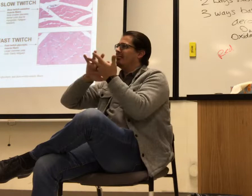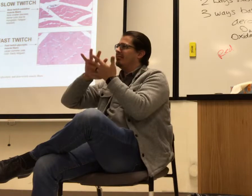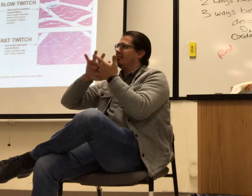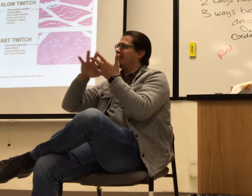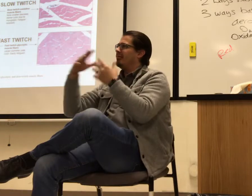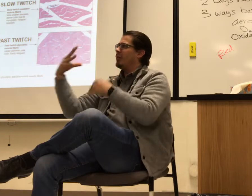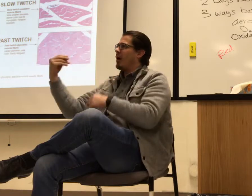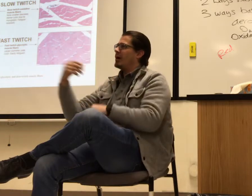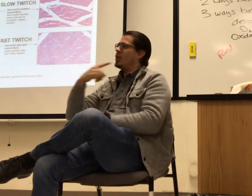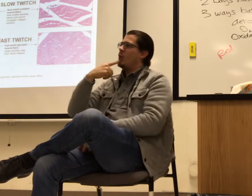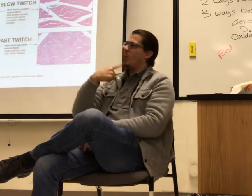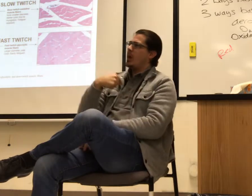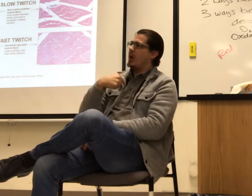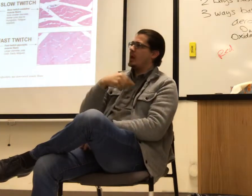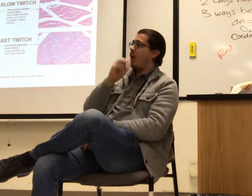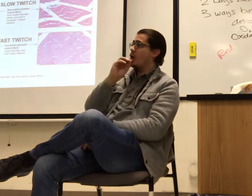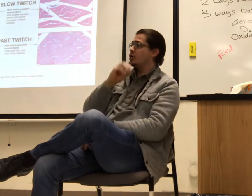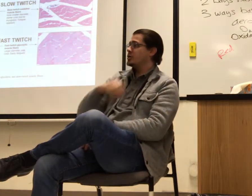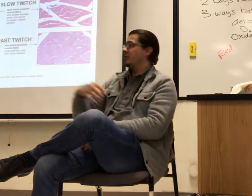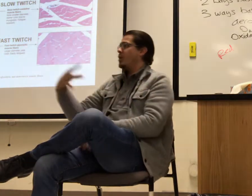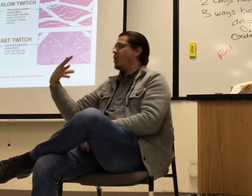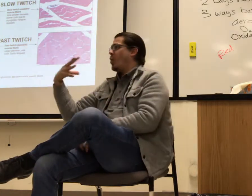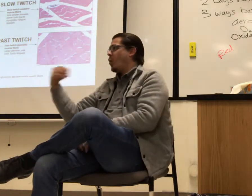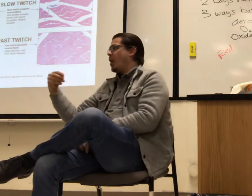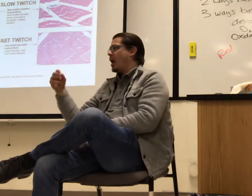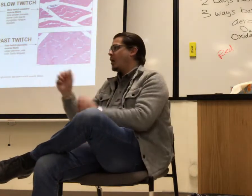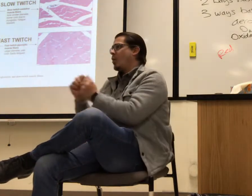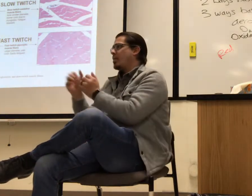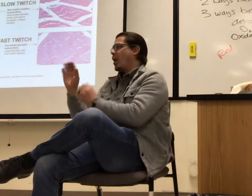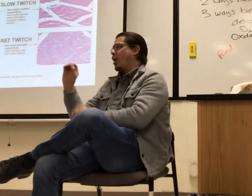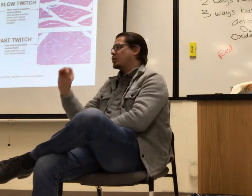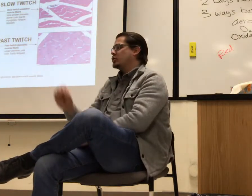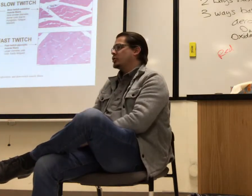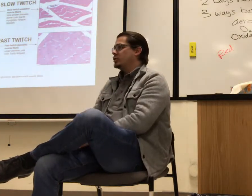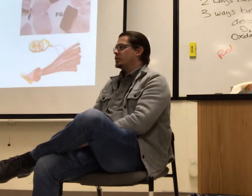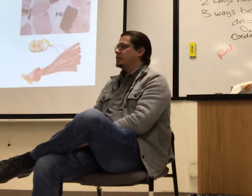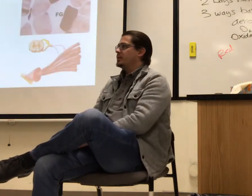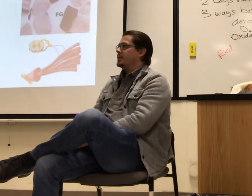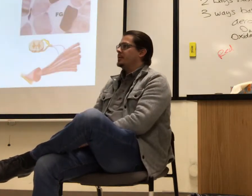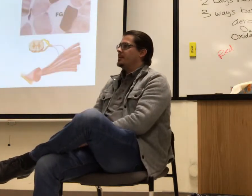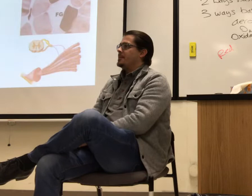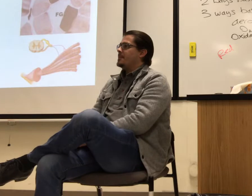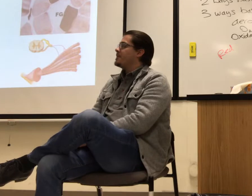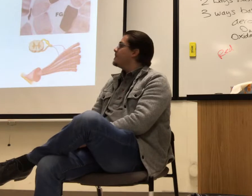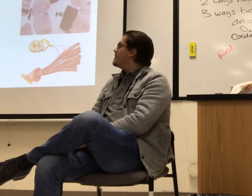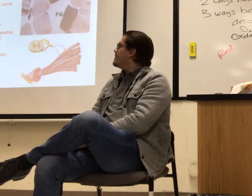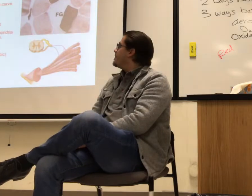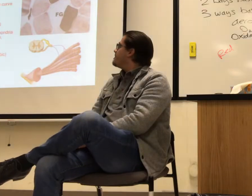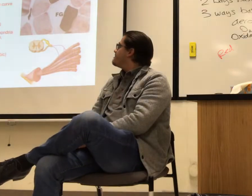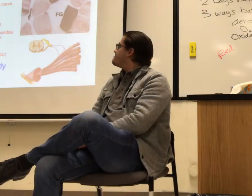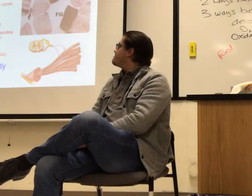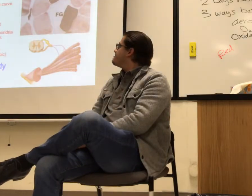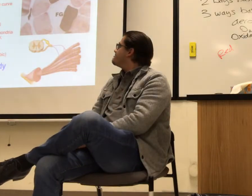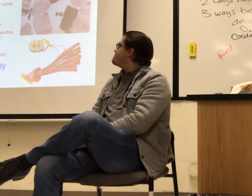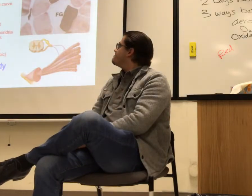So red and white, if you ever see those terms, so it refers to. But I'm going to move on. And